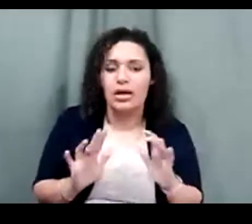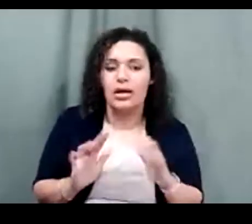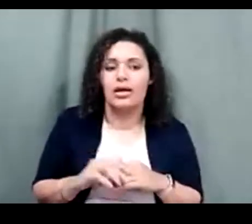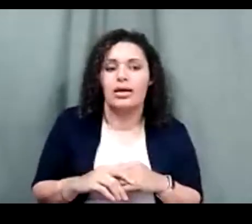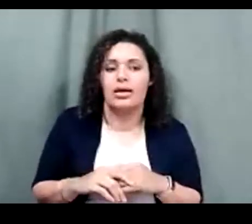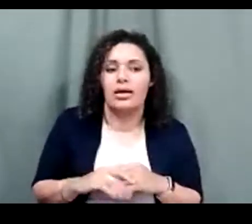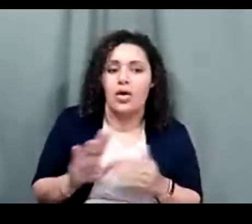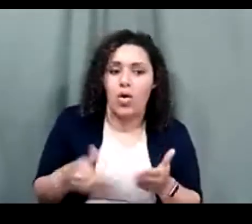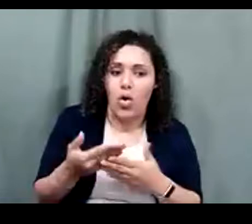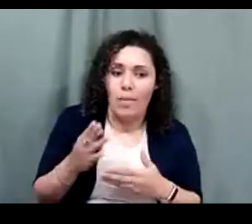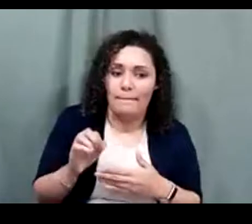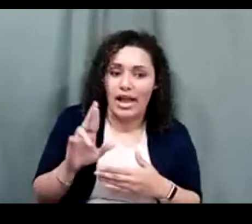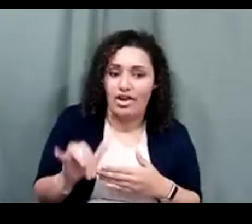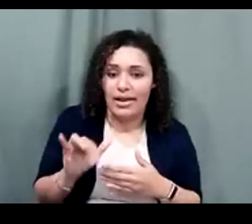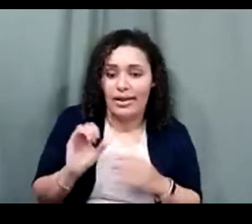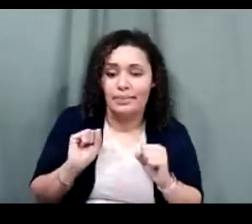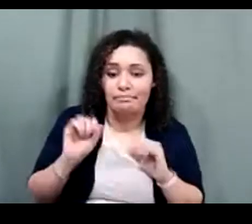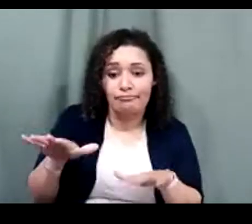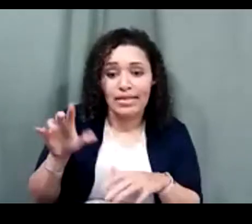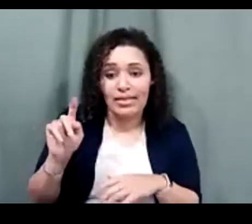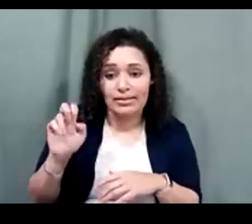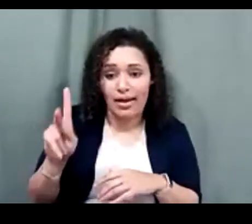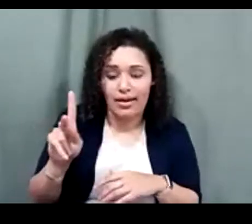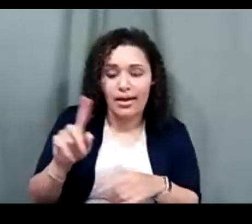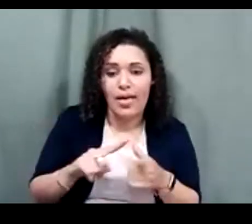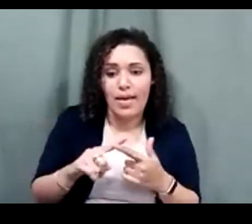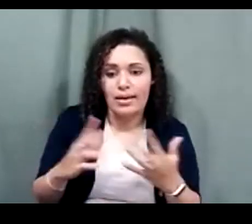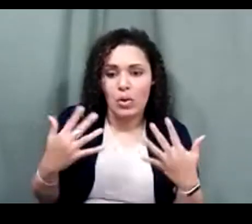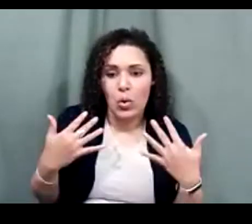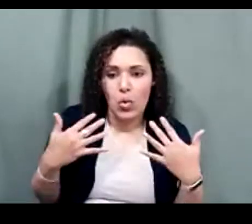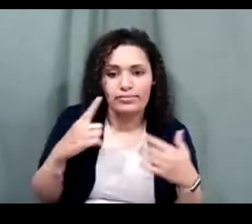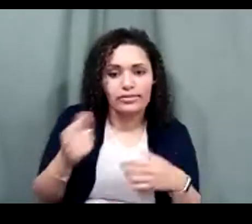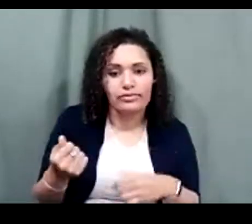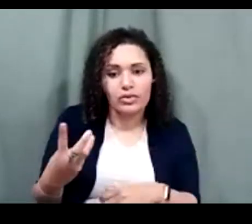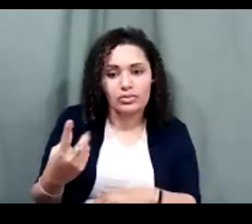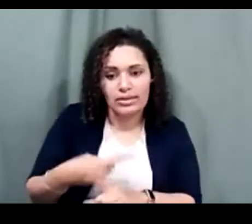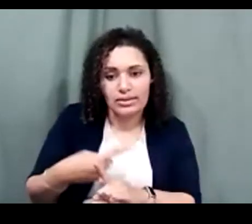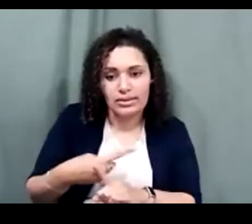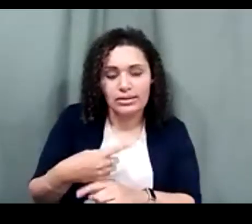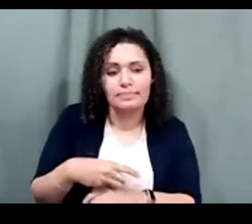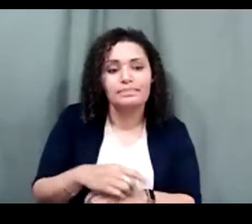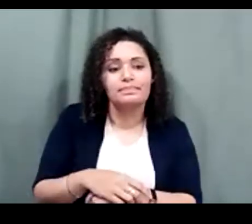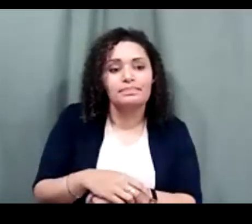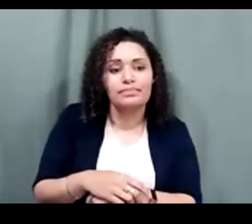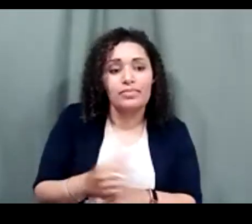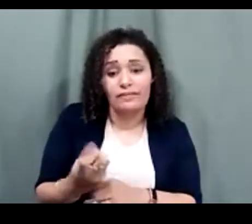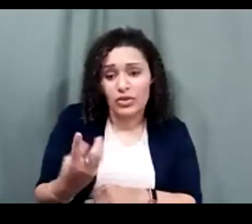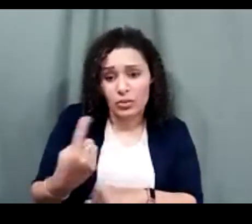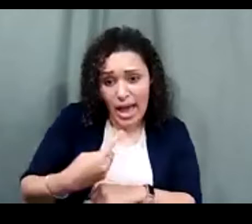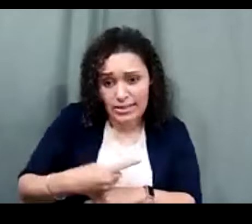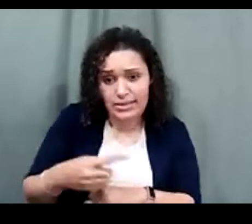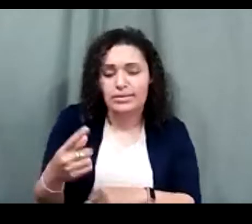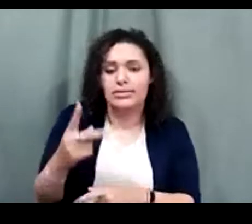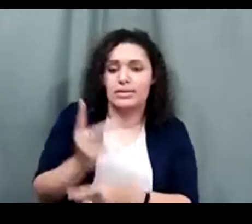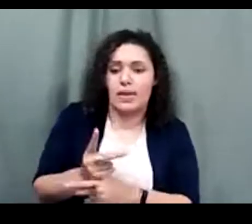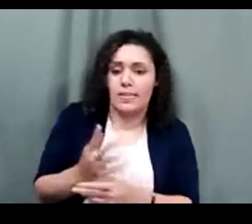whole berry gets into the tank, and then we also try to keep it cool for a few days. And the idea of keeping it cold is to just slow the